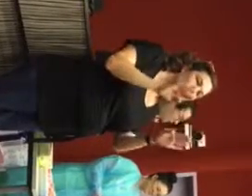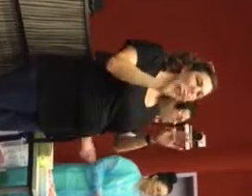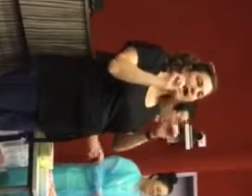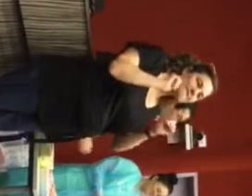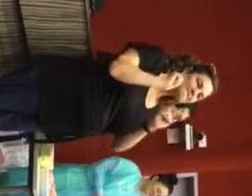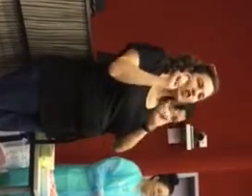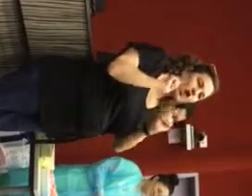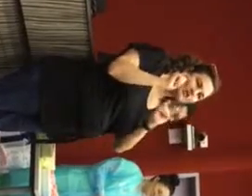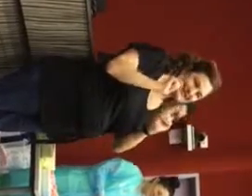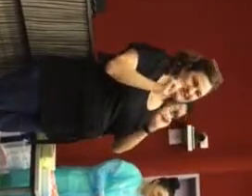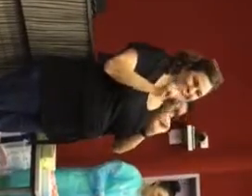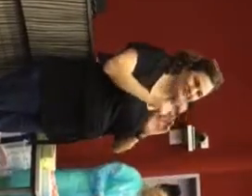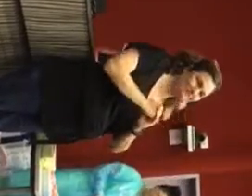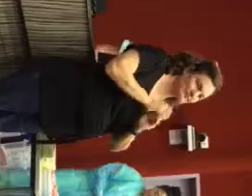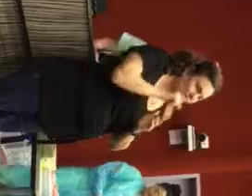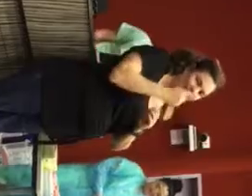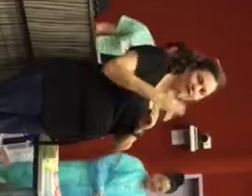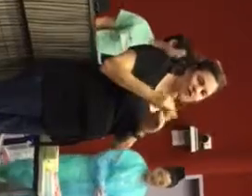Can't go wrong with that.